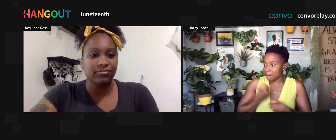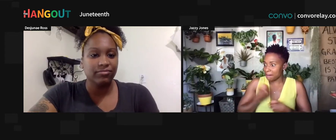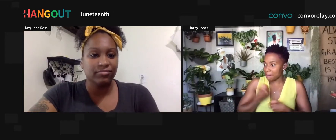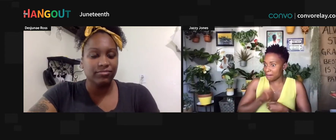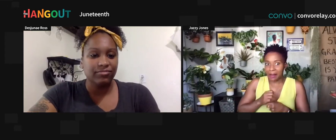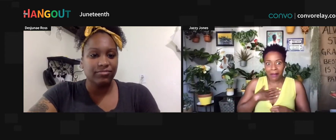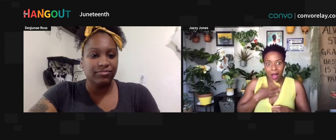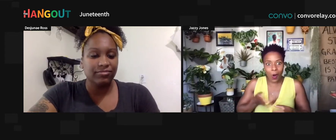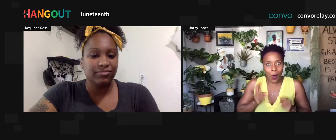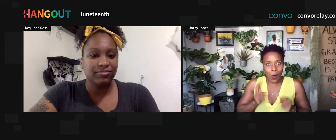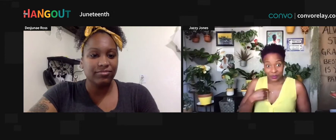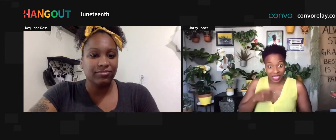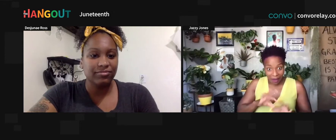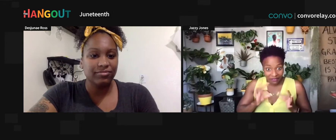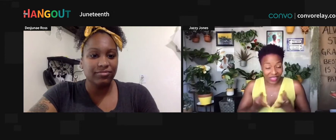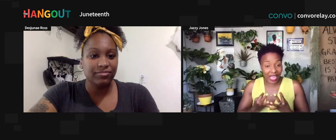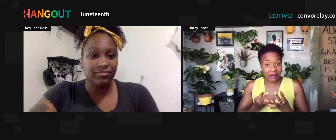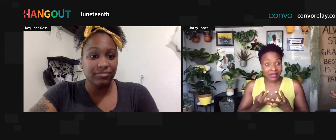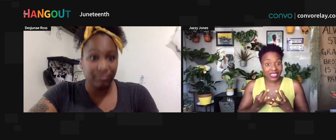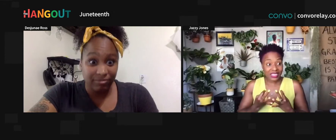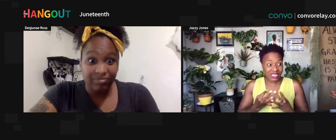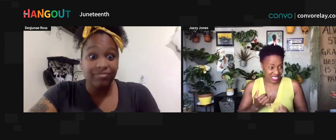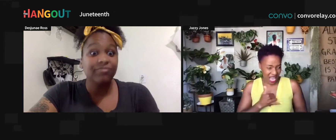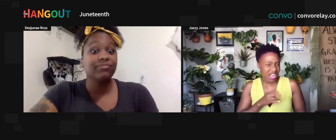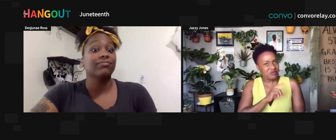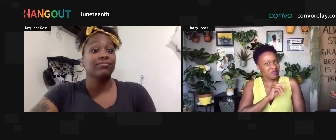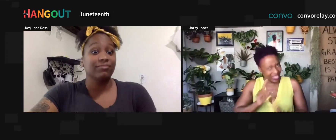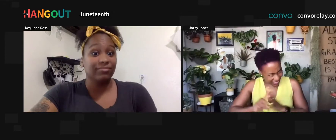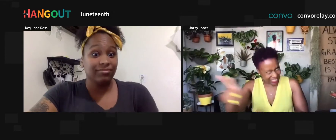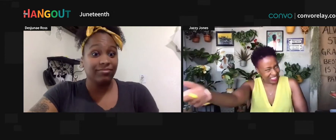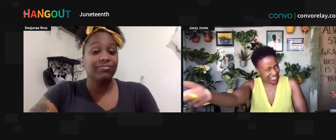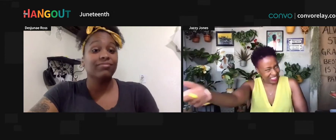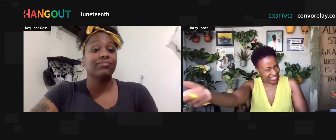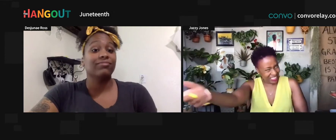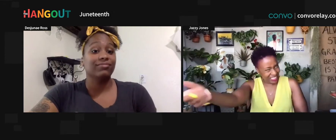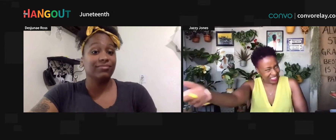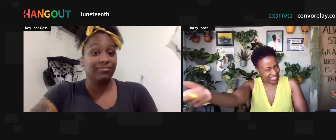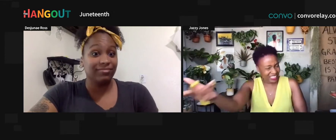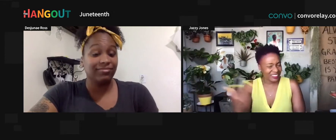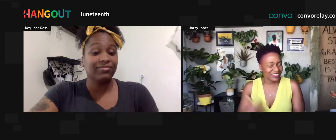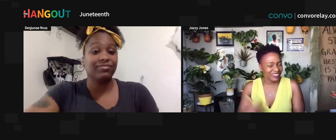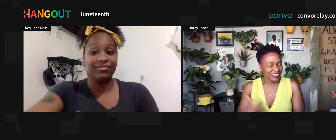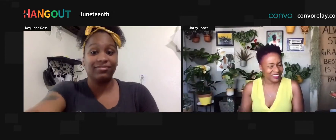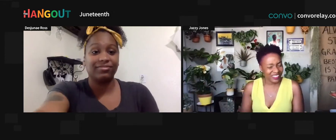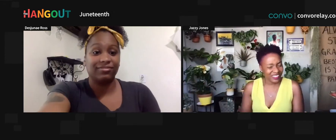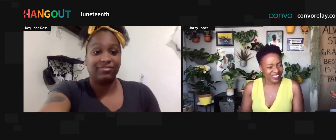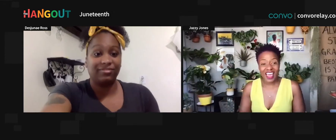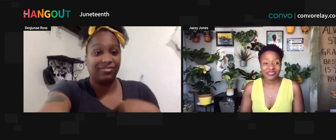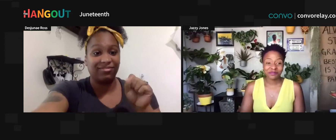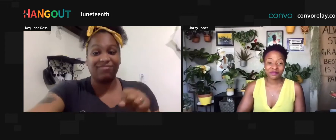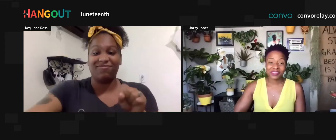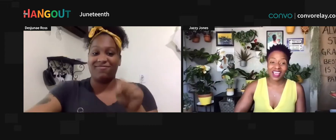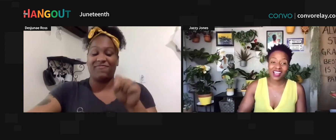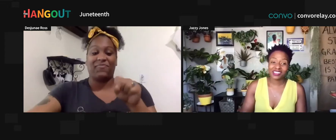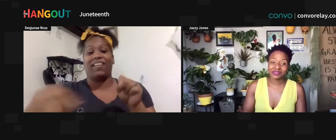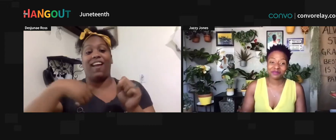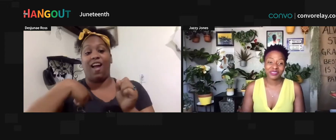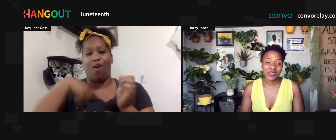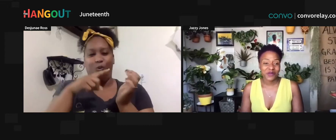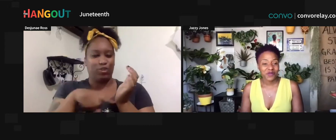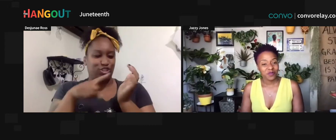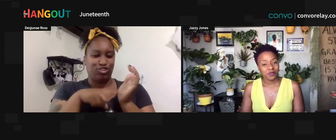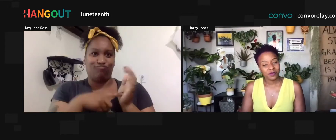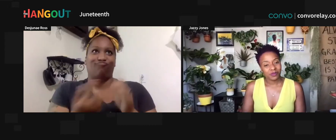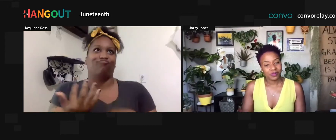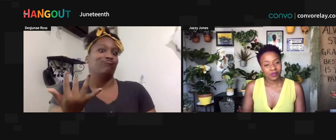interesting thing about choice. How can an individual make their own way with their family? Now, personally, I would leave. I would get out